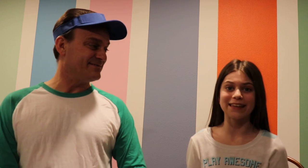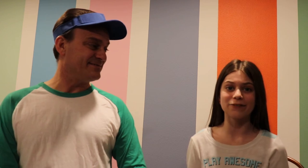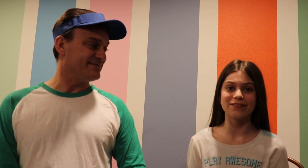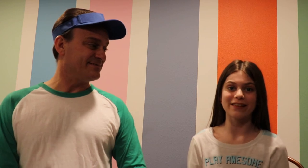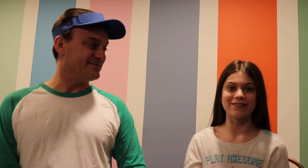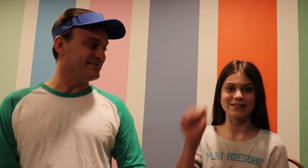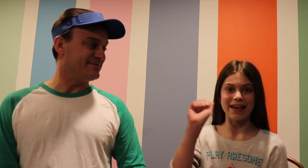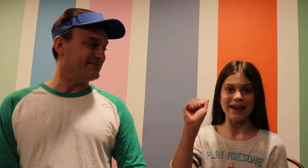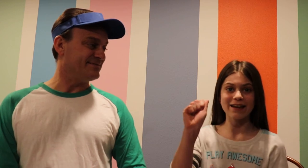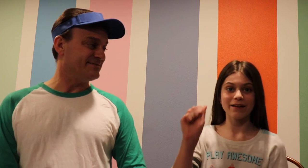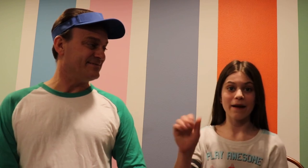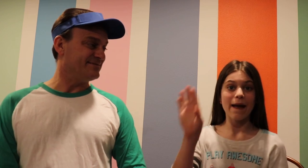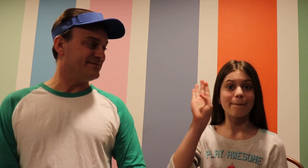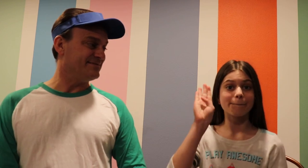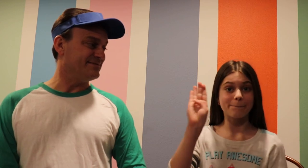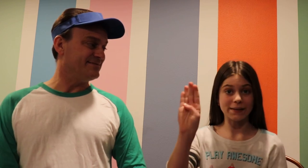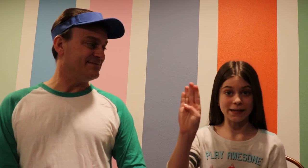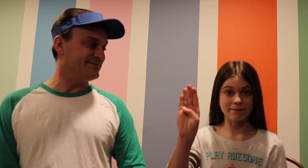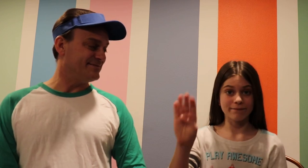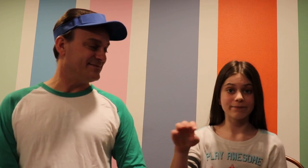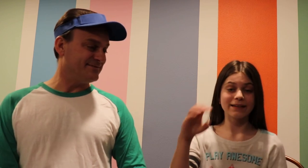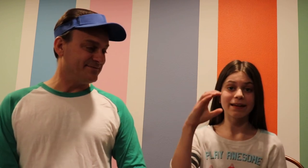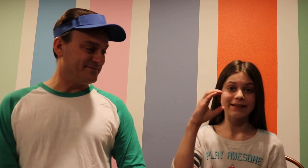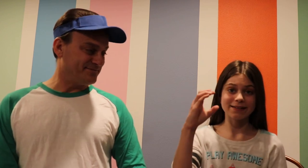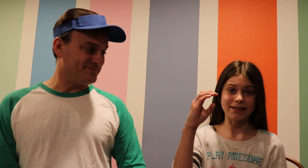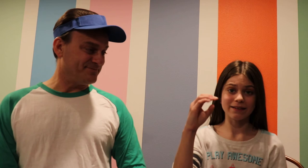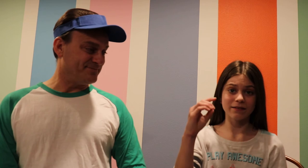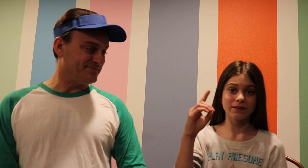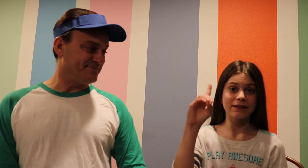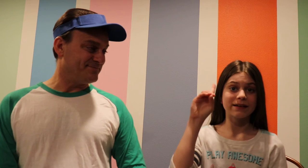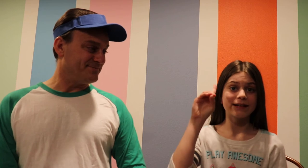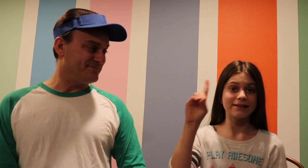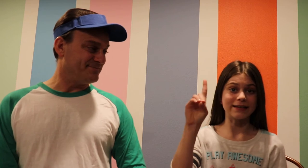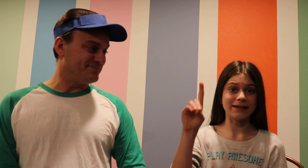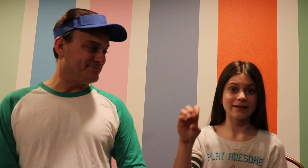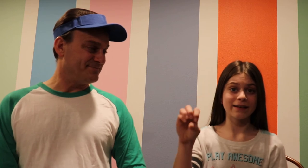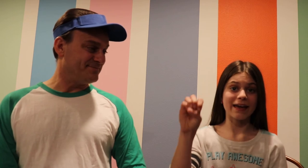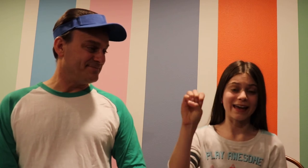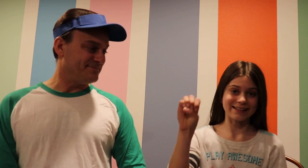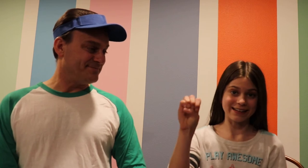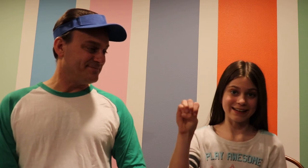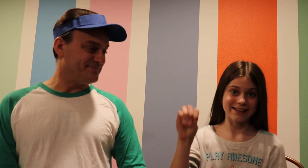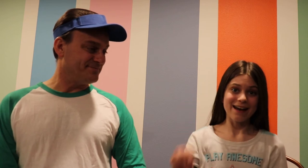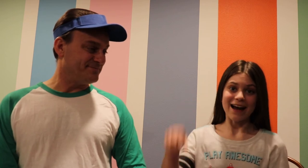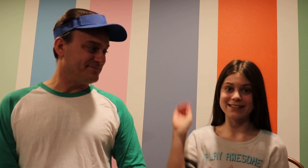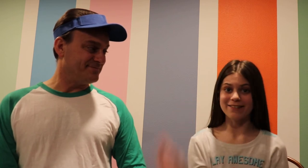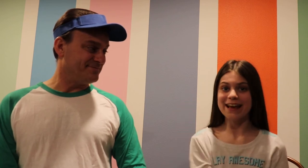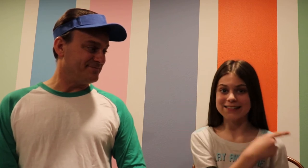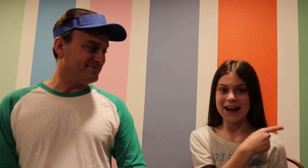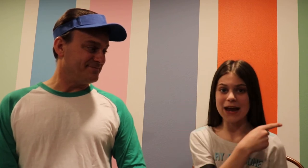language in the letters A, B, C, D, and E. Until next time